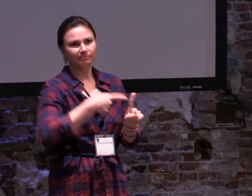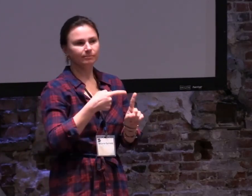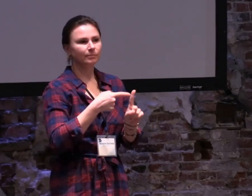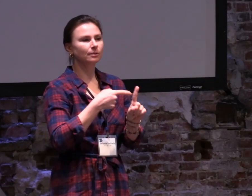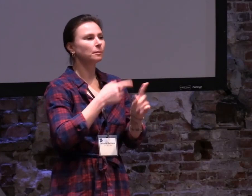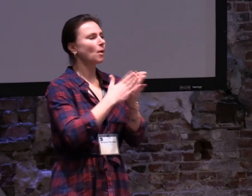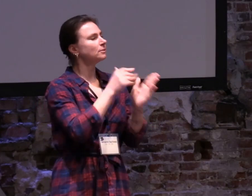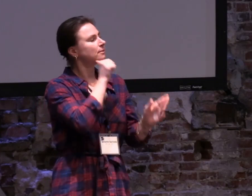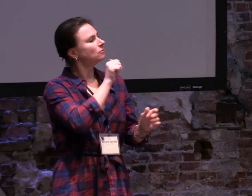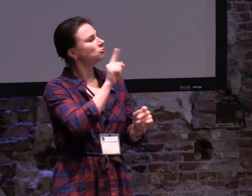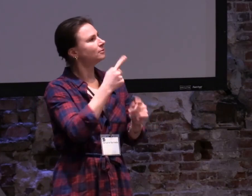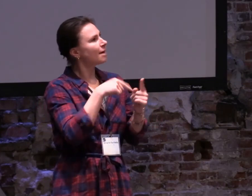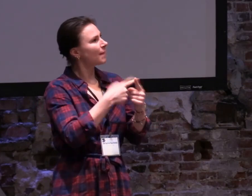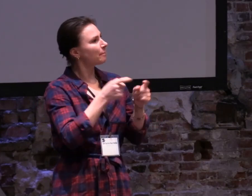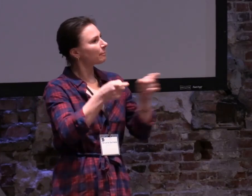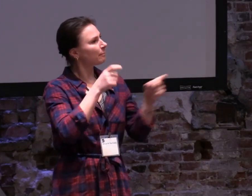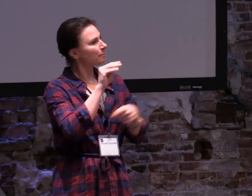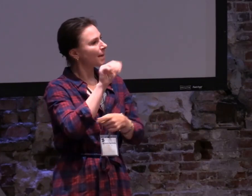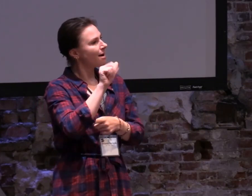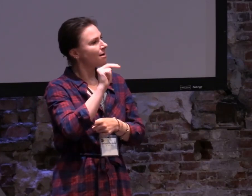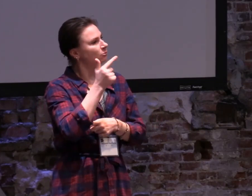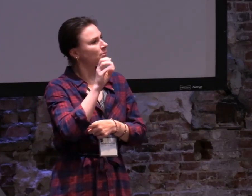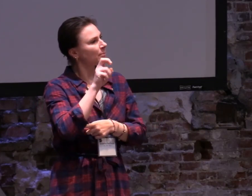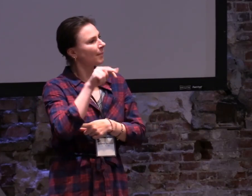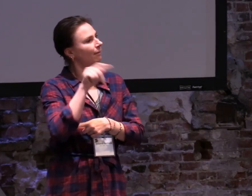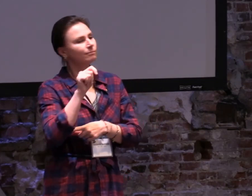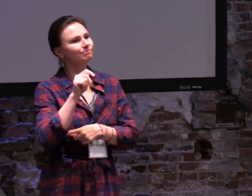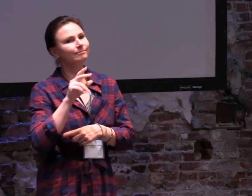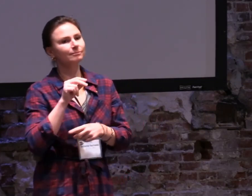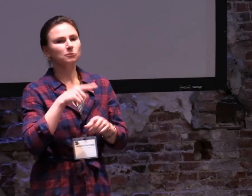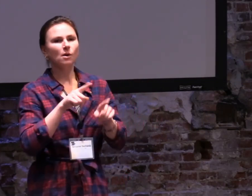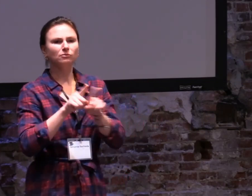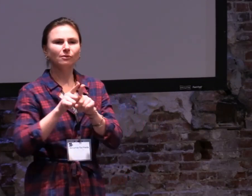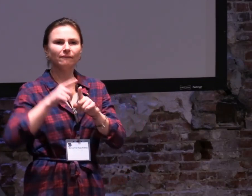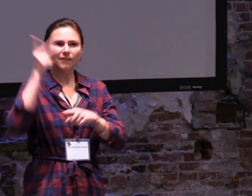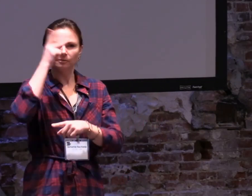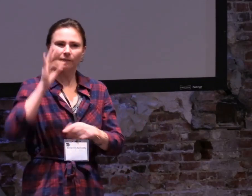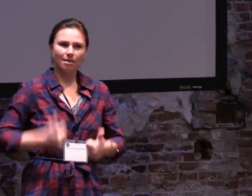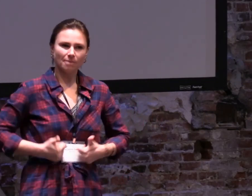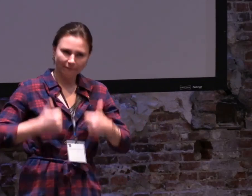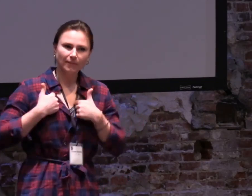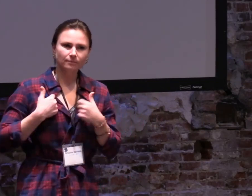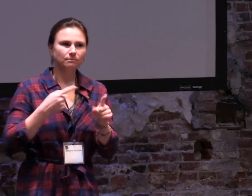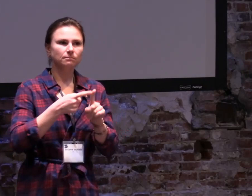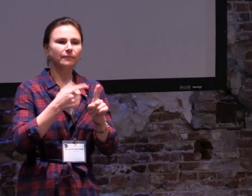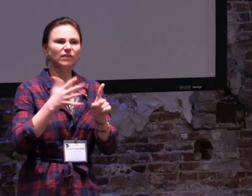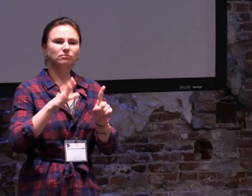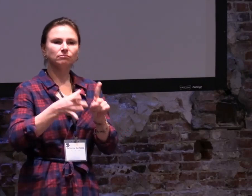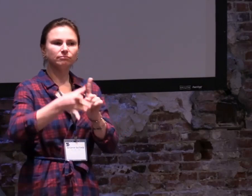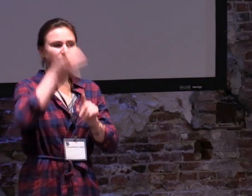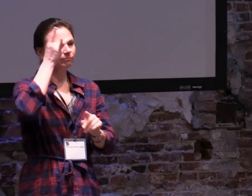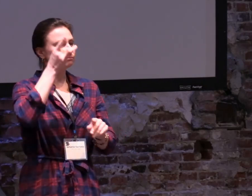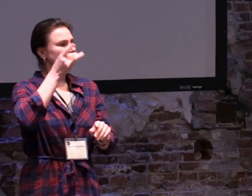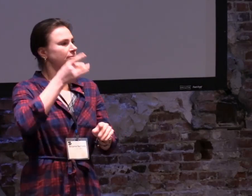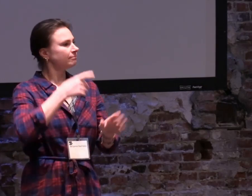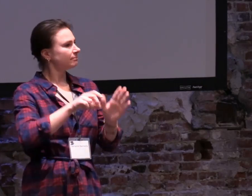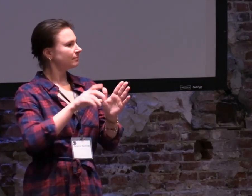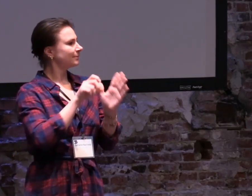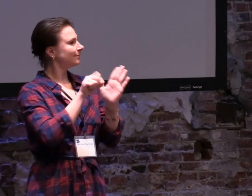Well, the book is unforgettable to me. Not exclusively because of the management philosophy that you can glean from the